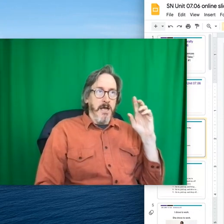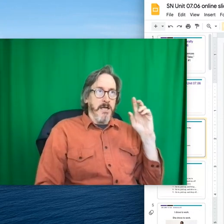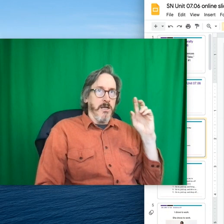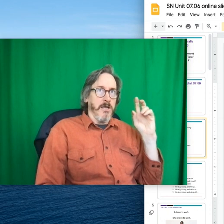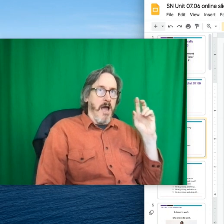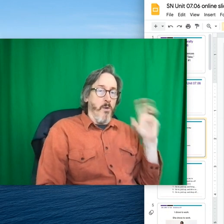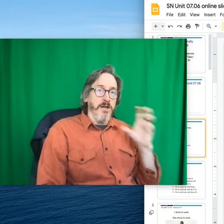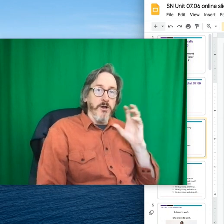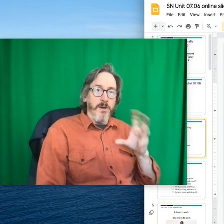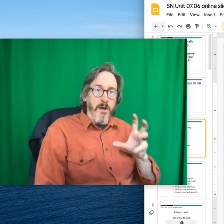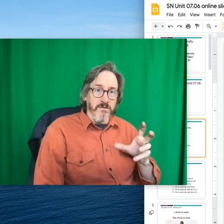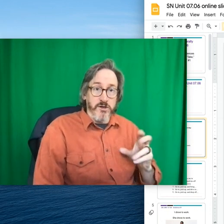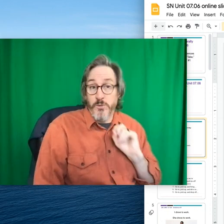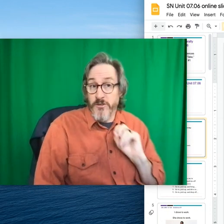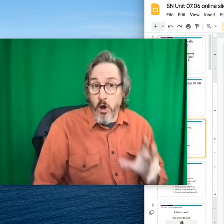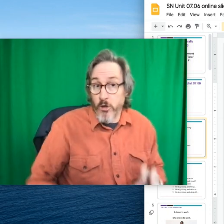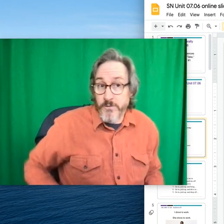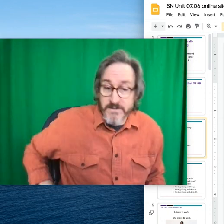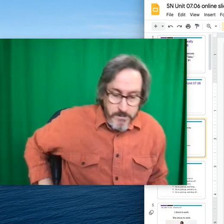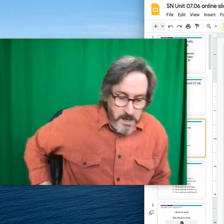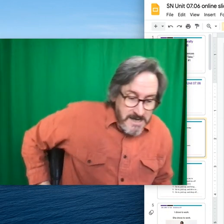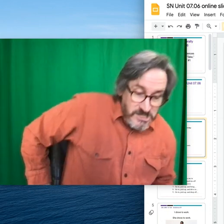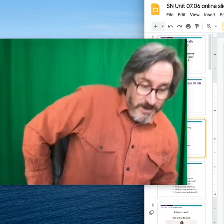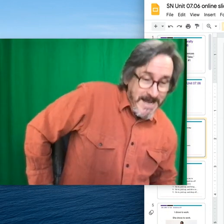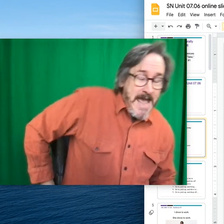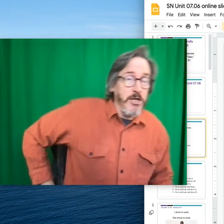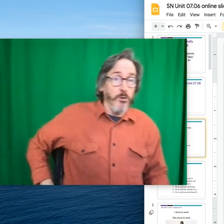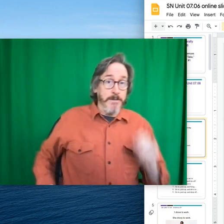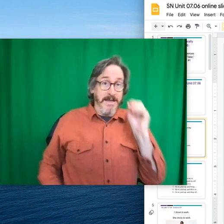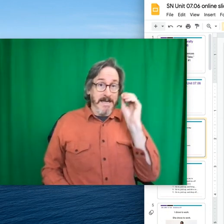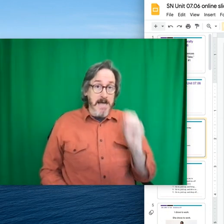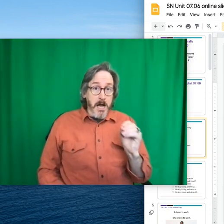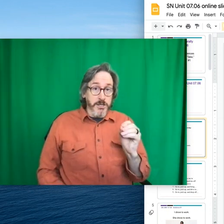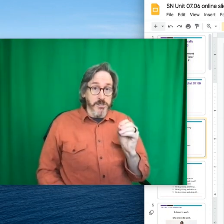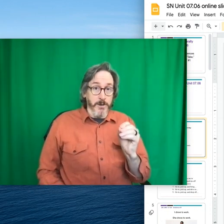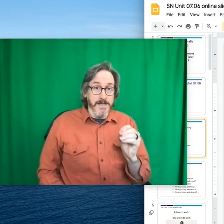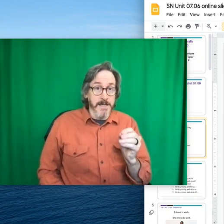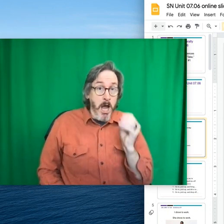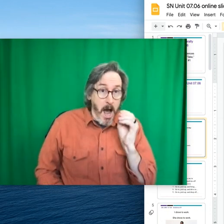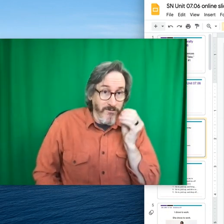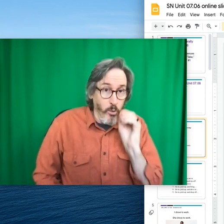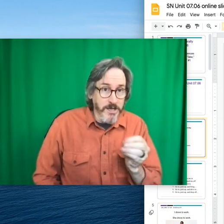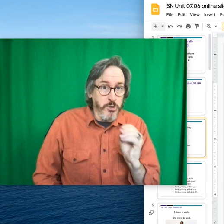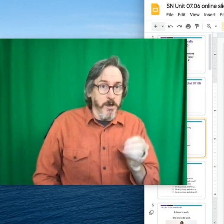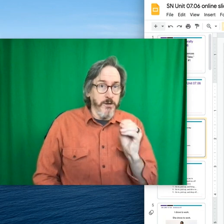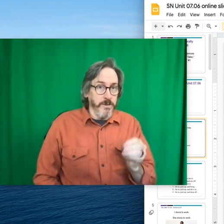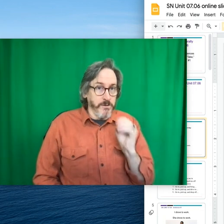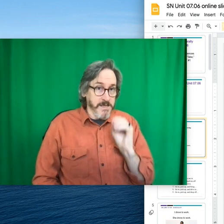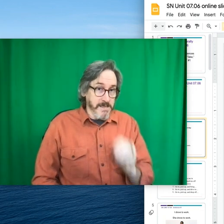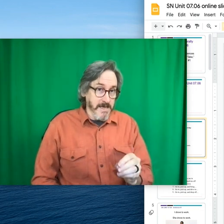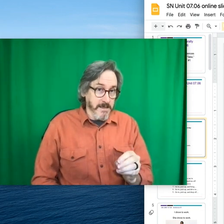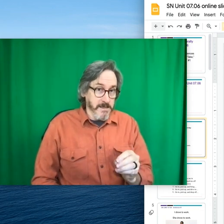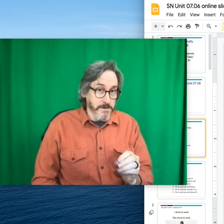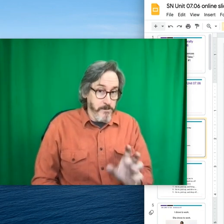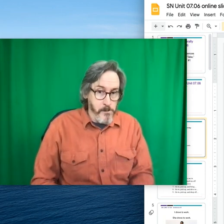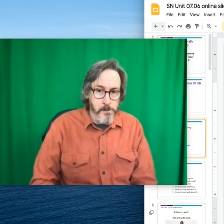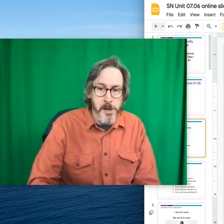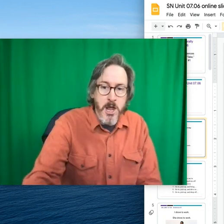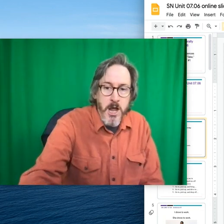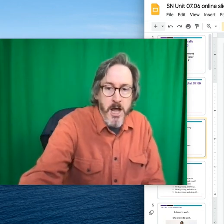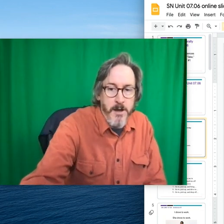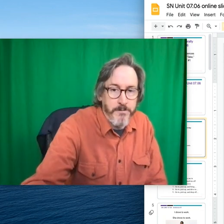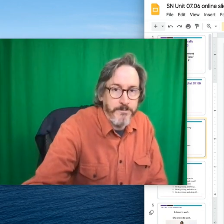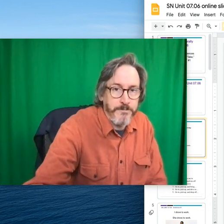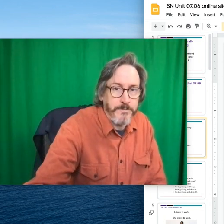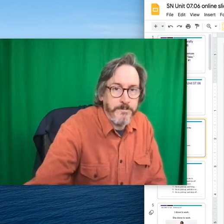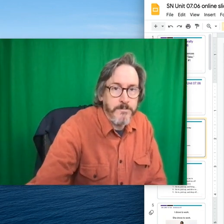And I want you to be well versed with all 3 of them. So again, you can make the conscious choice of which one you use in a sentence.